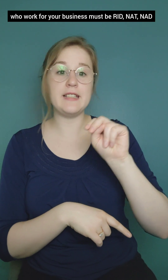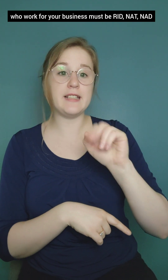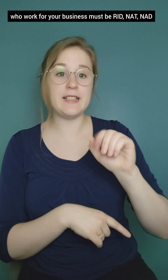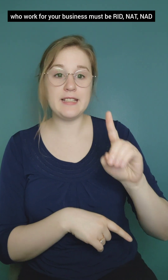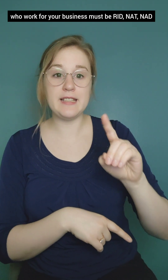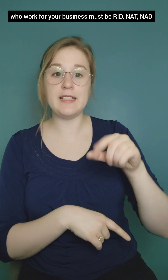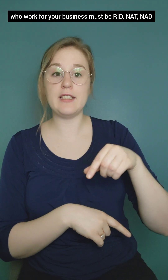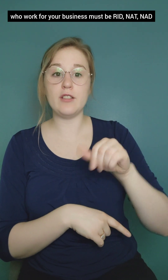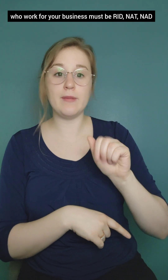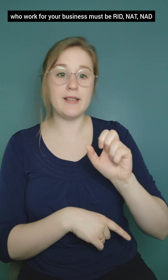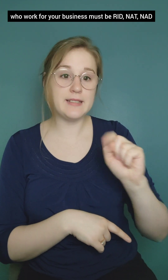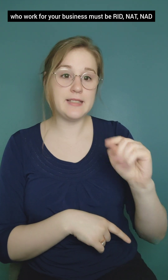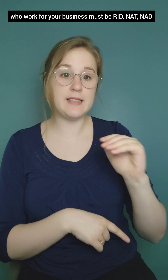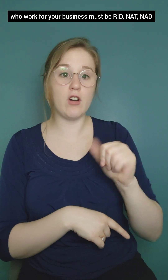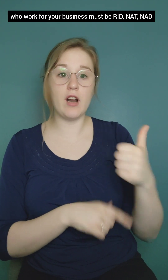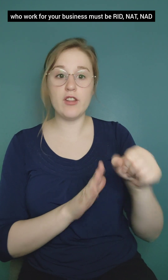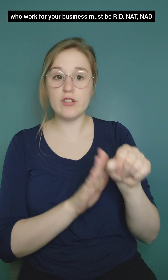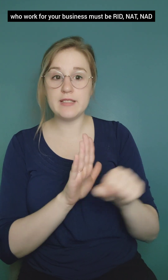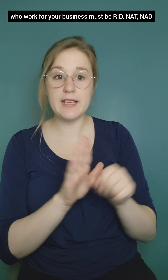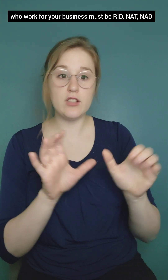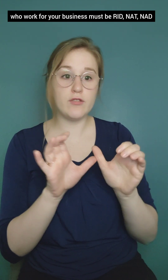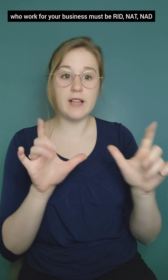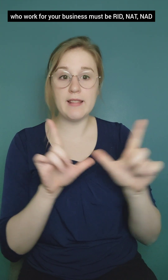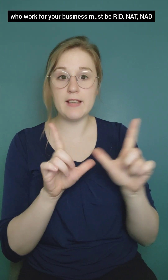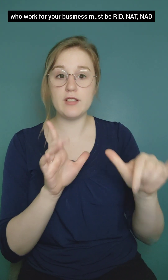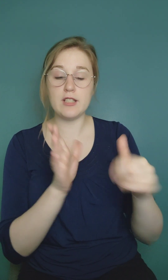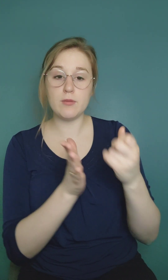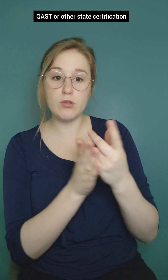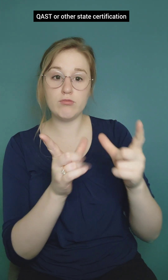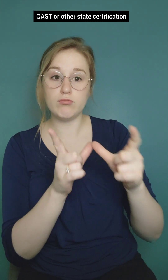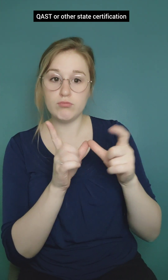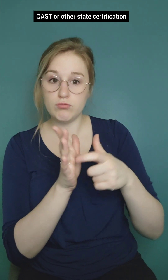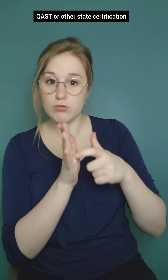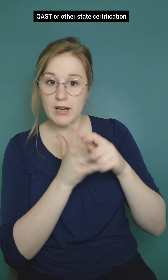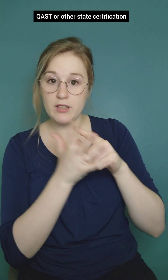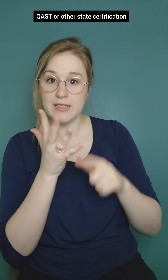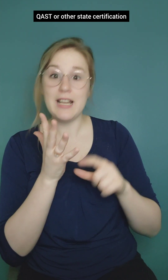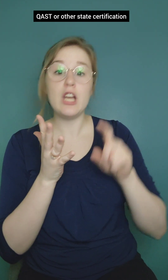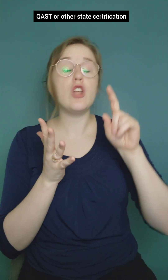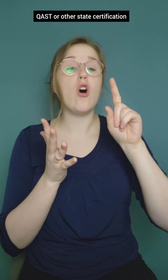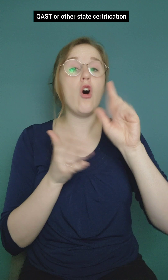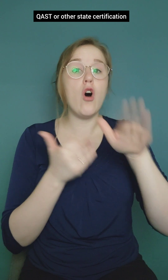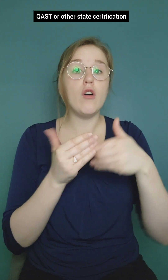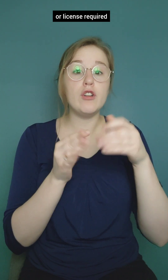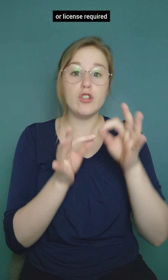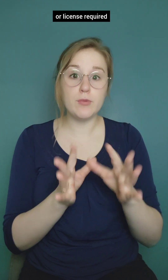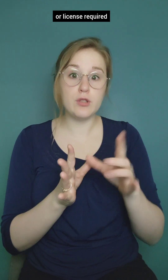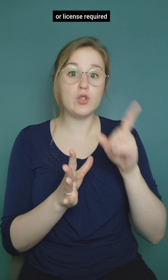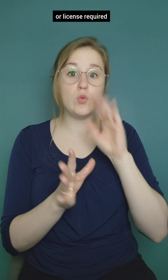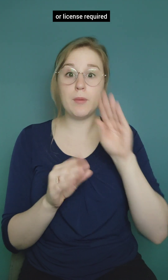your business must be RID, NAD, QAST, or other state certification or license